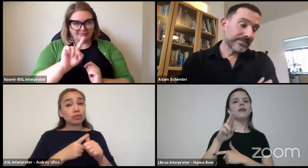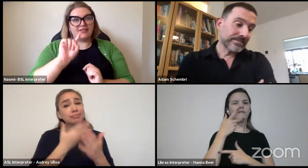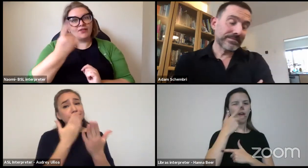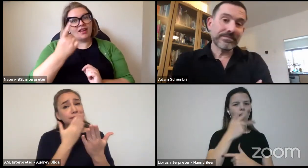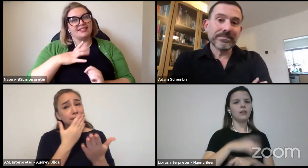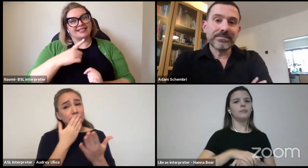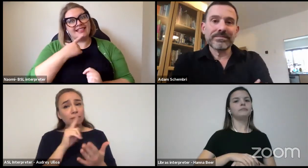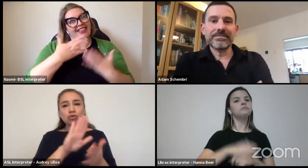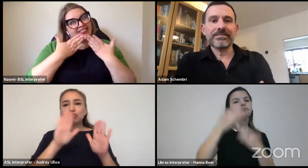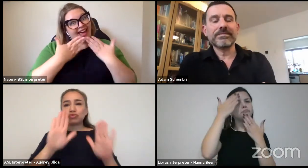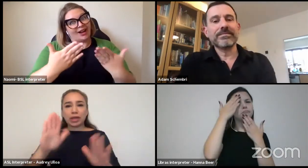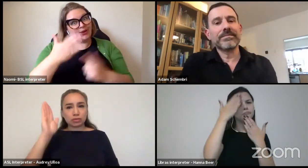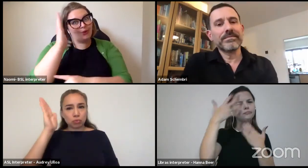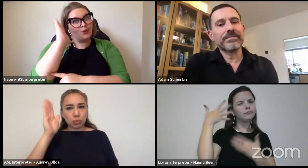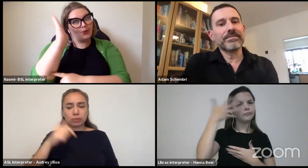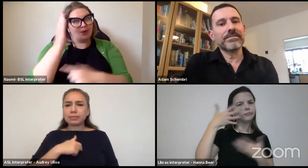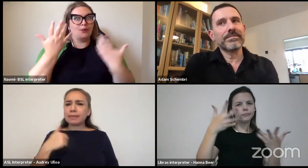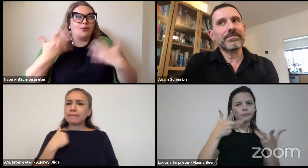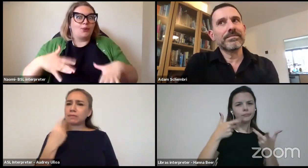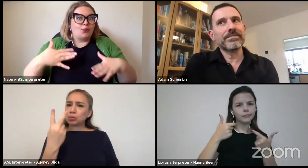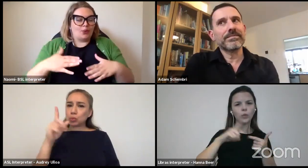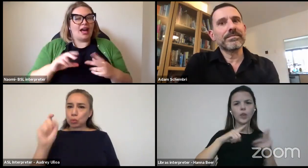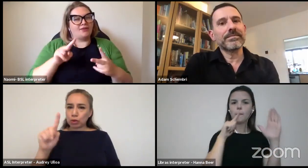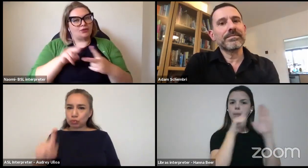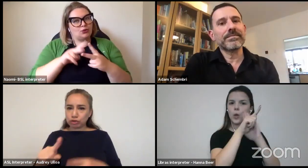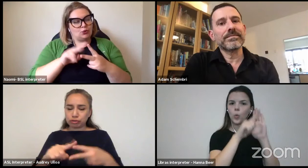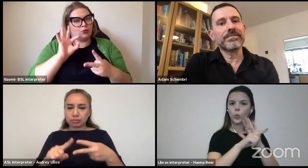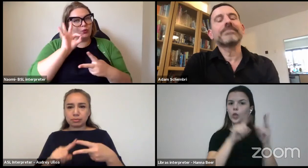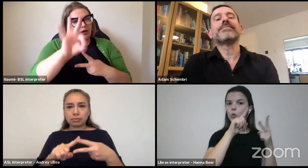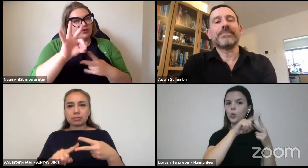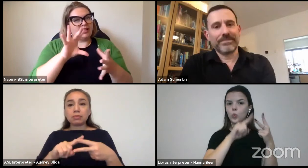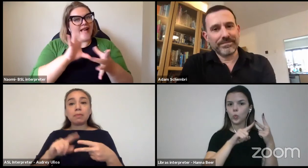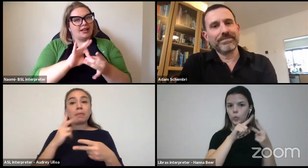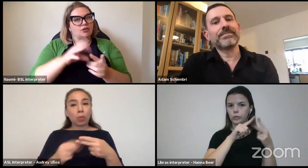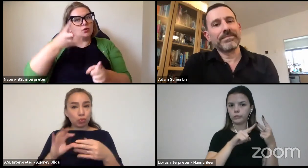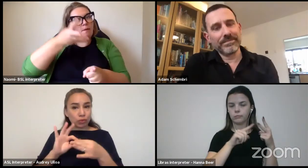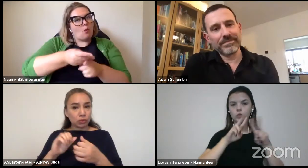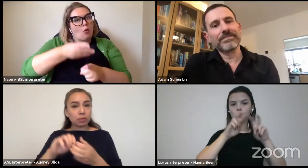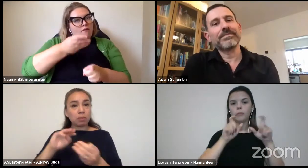2 questions related to morphological directionality.